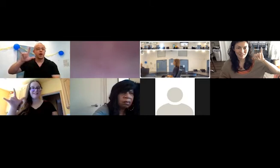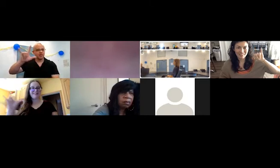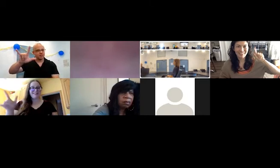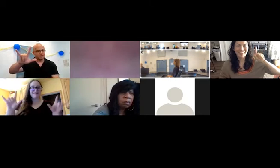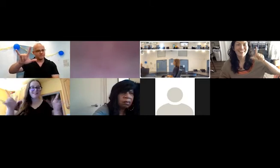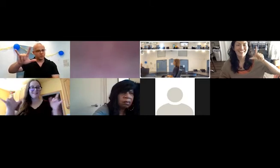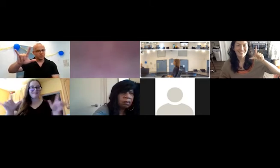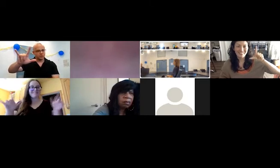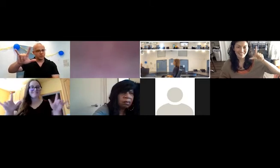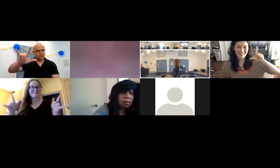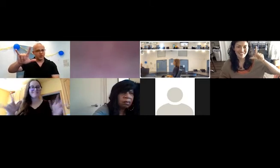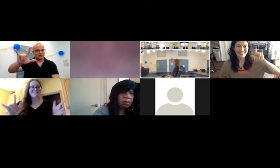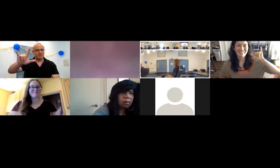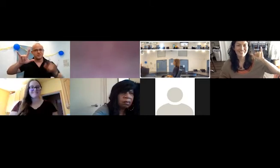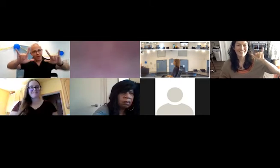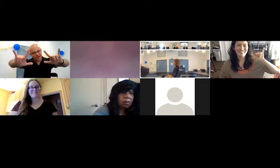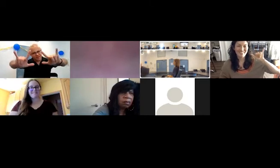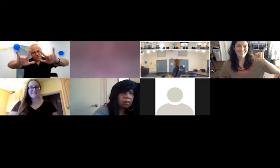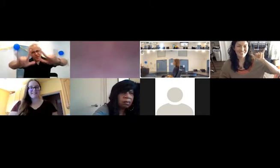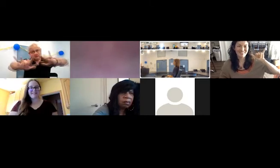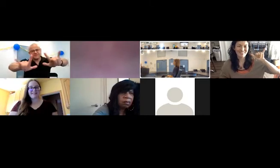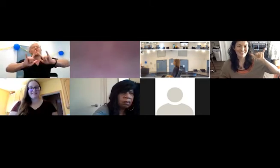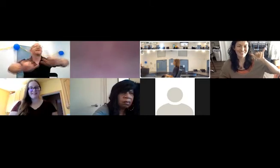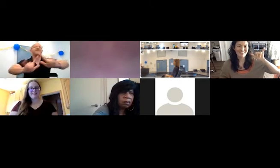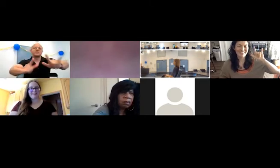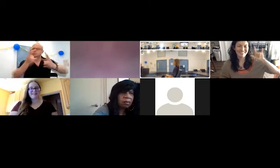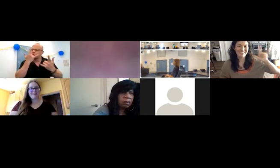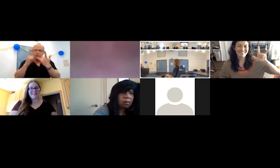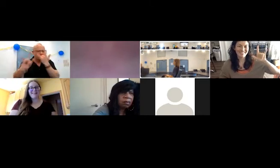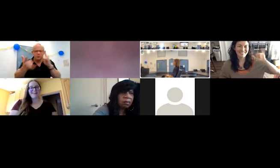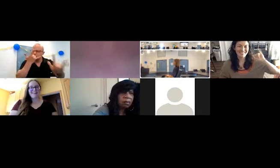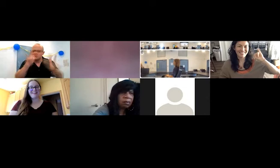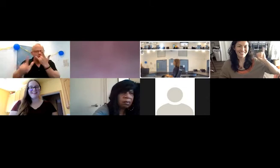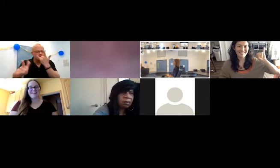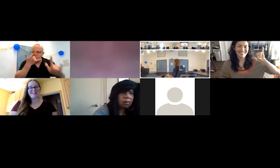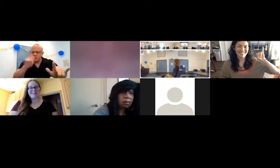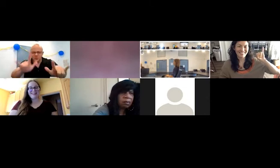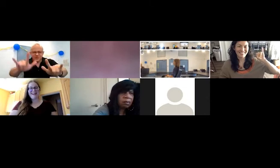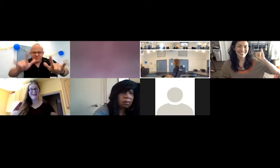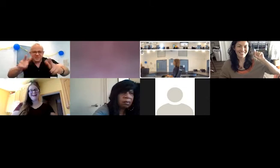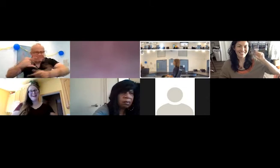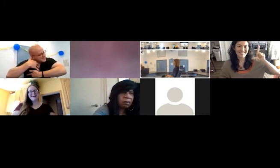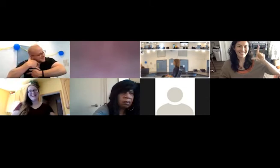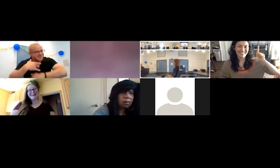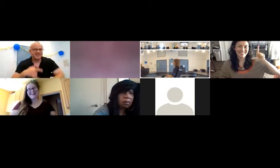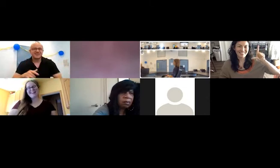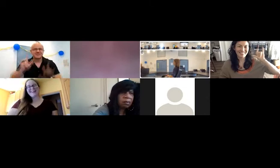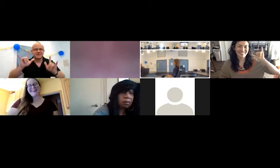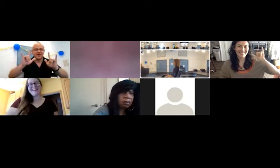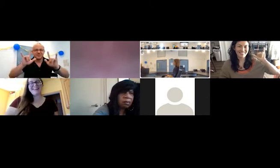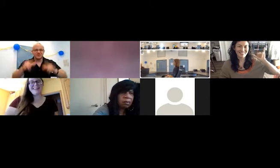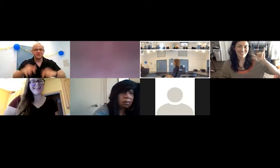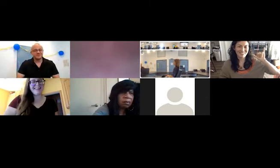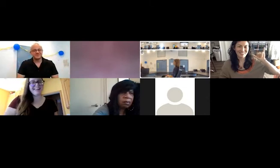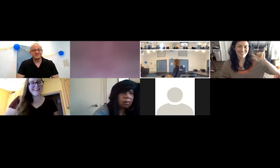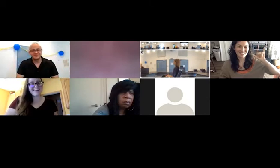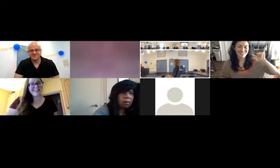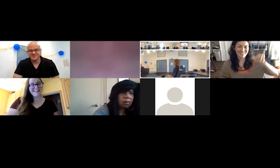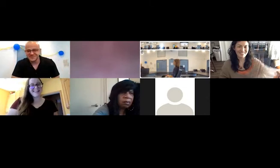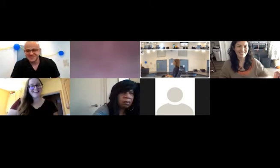you. That's why we signed that for I love you. I love you. 2 hands means I love you so much. Oh my gosh, I love you so, I love you so